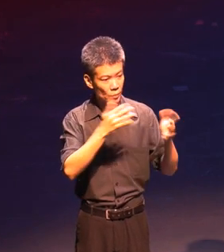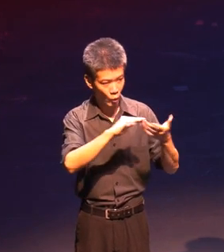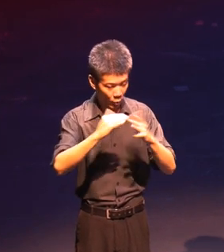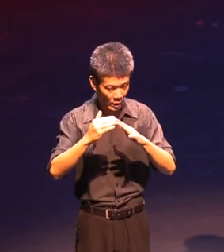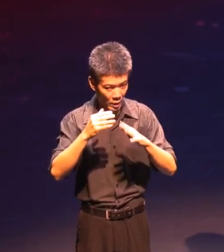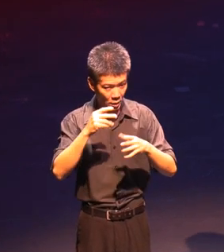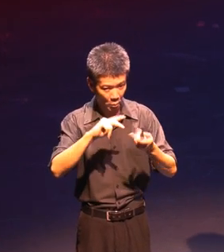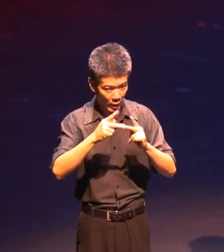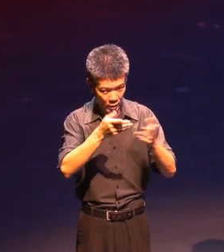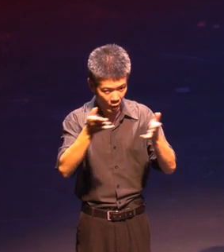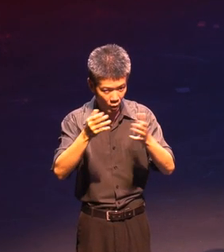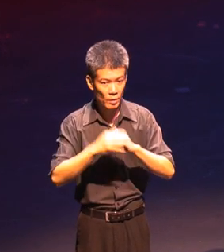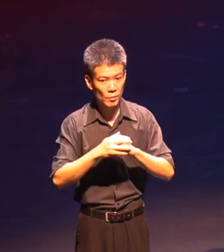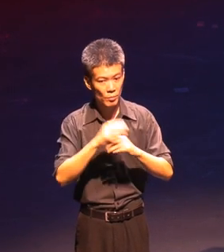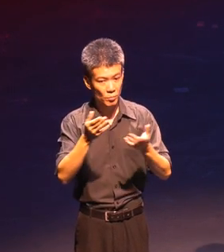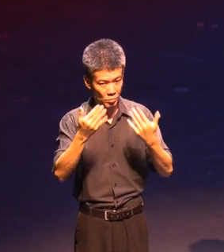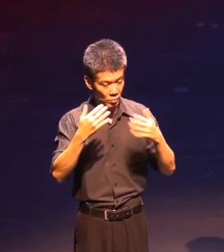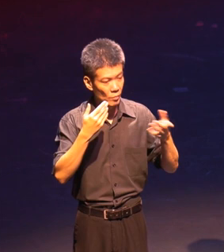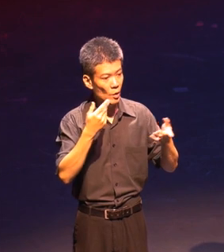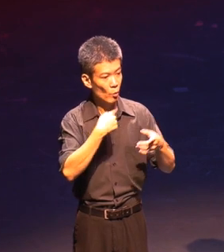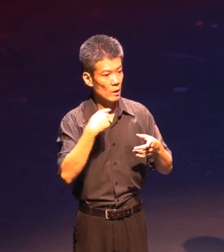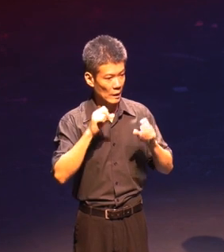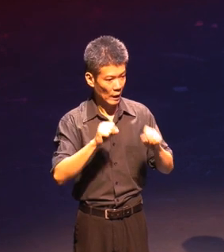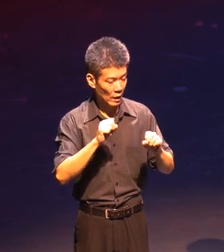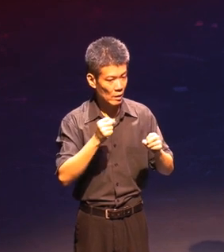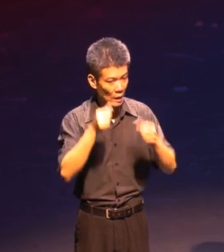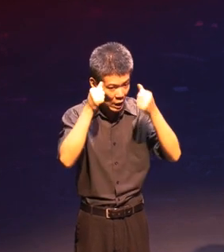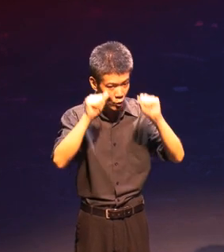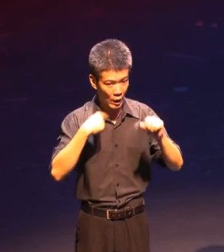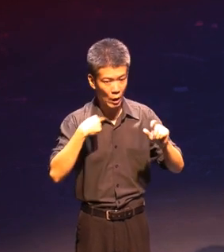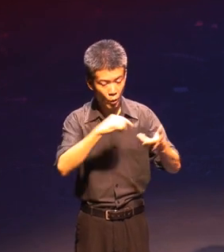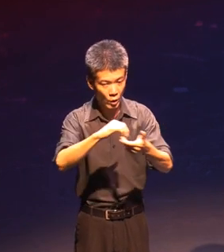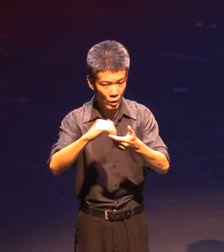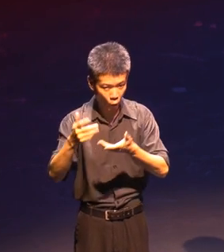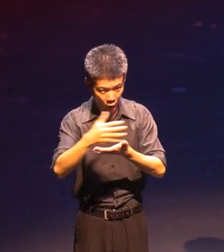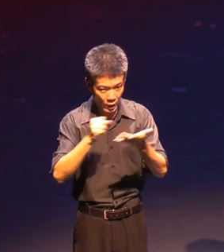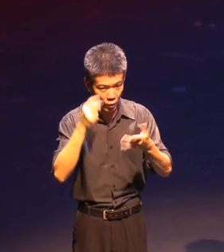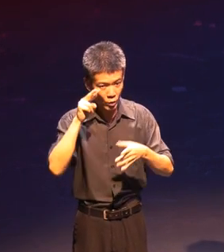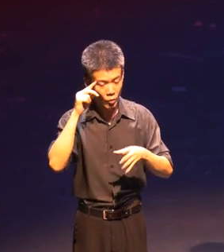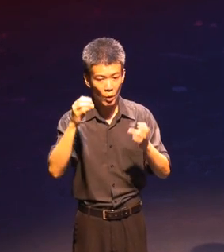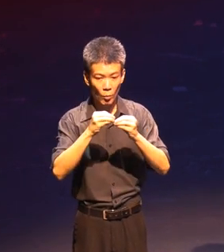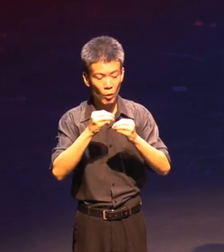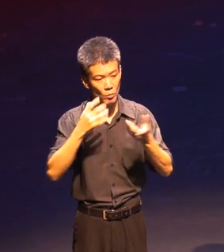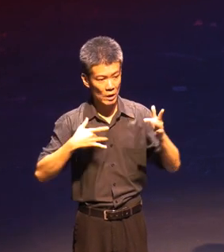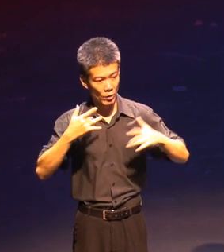community partners out there. Join us so that we can achieve our collective vision for a more vibrant art scene,